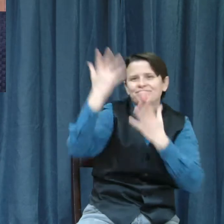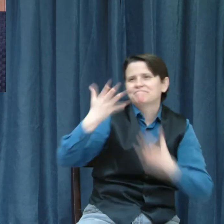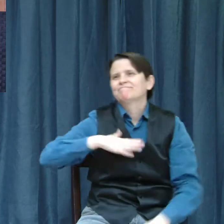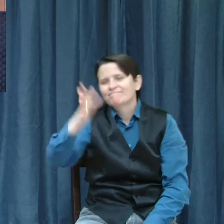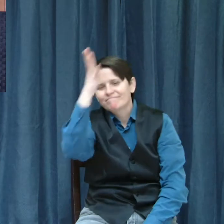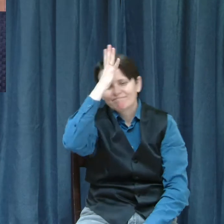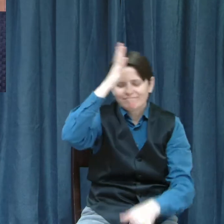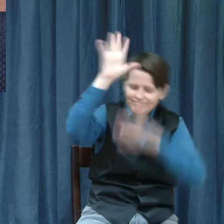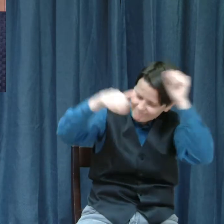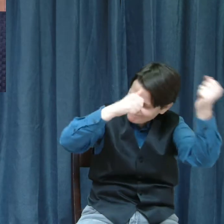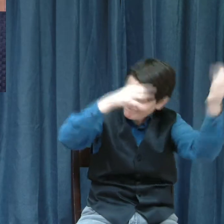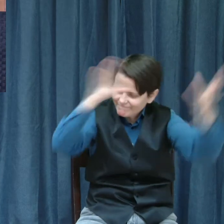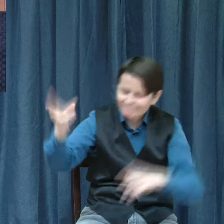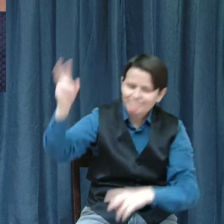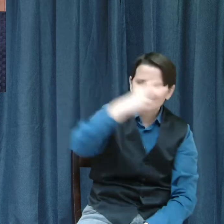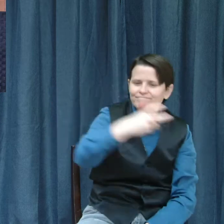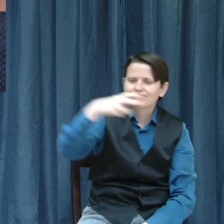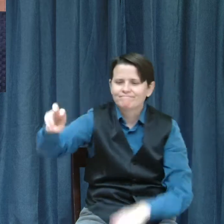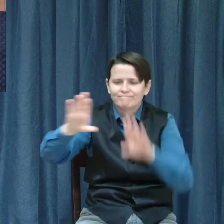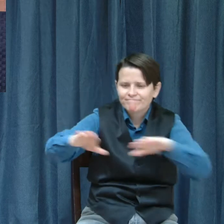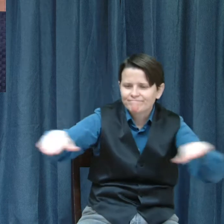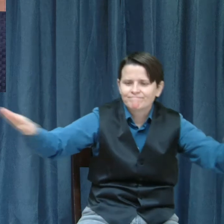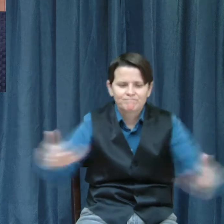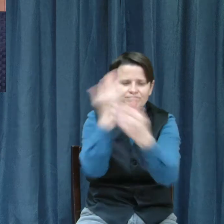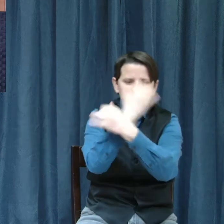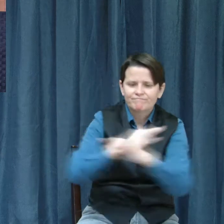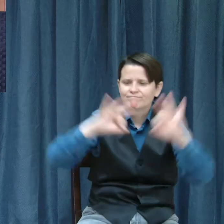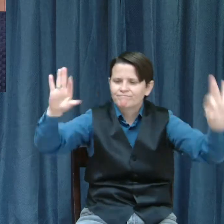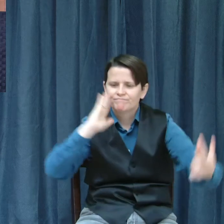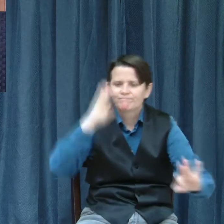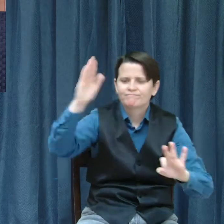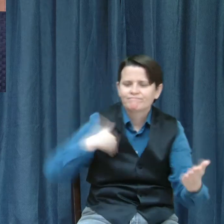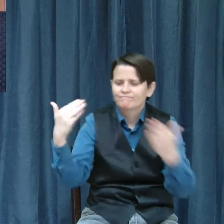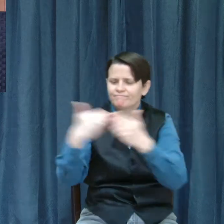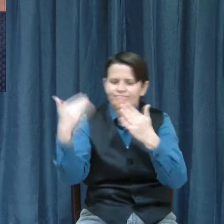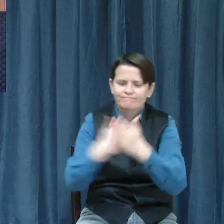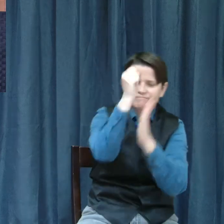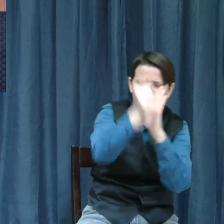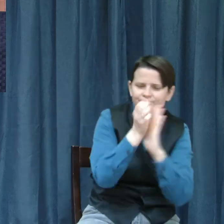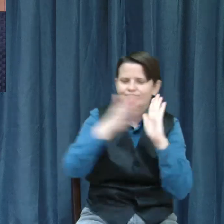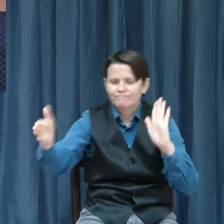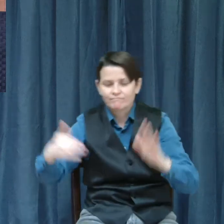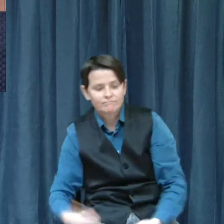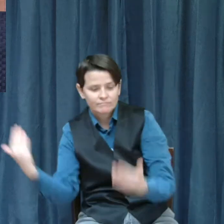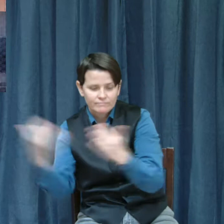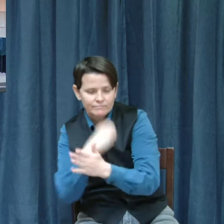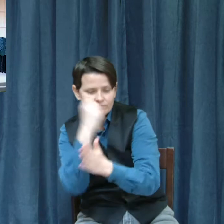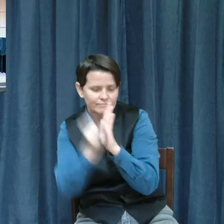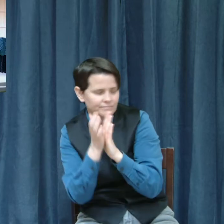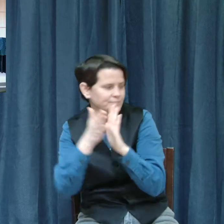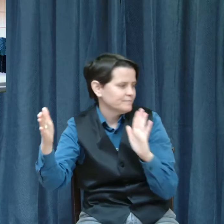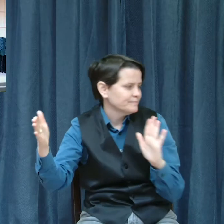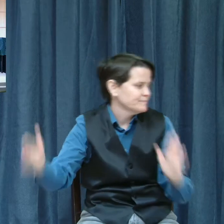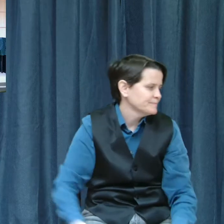it's transferable, your children's children will be free. It's a new season. It's a new season. If you don't